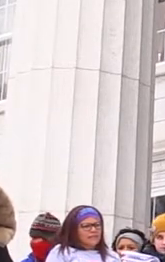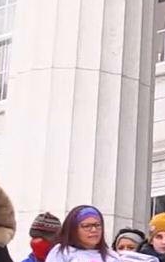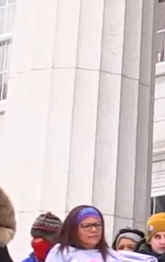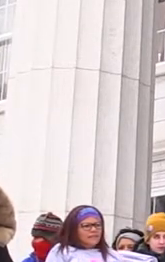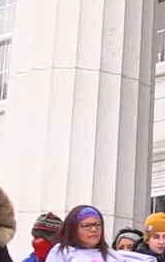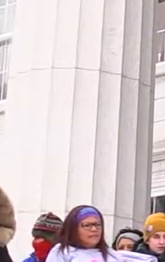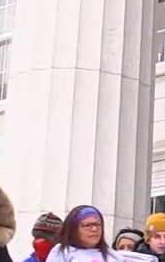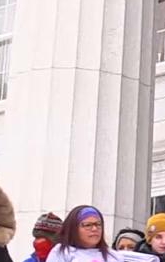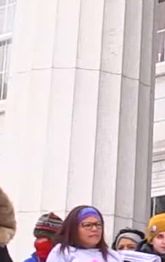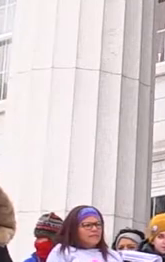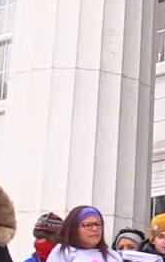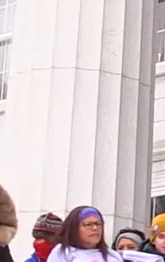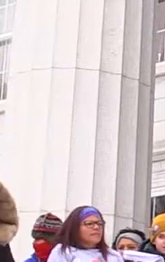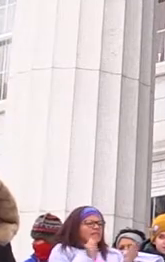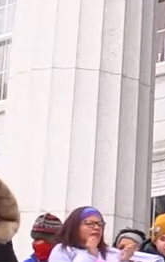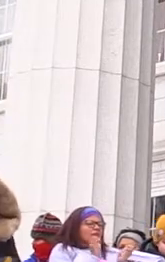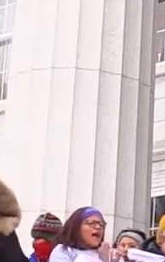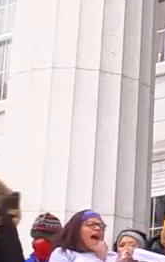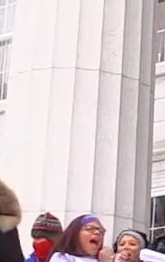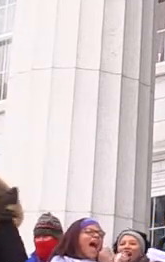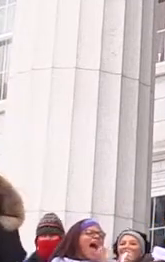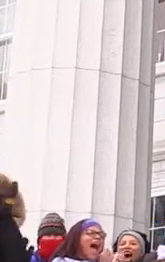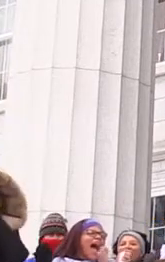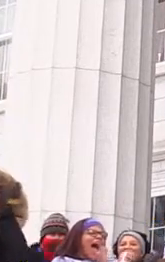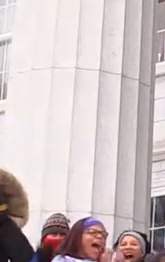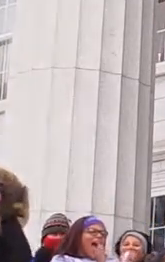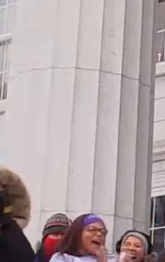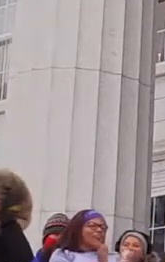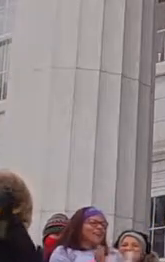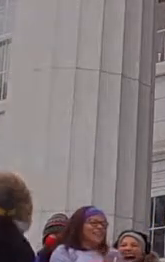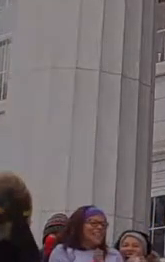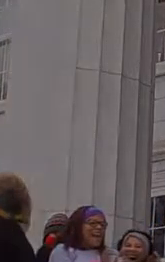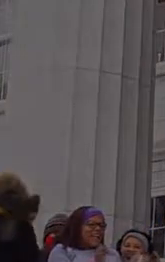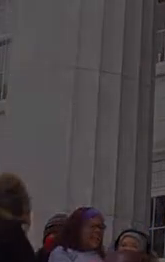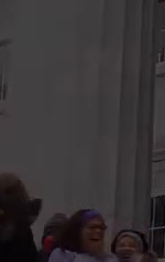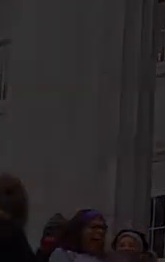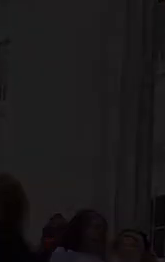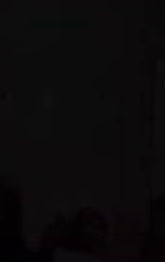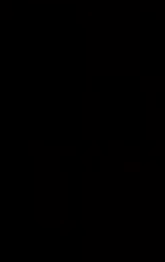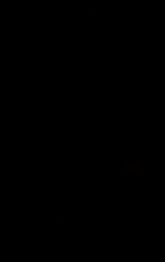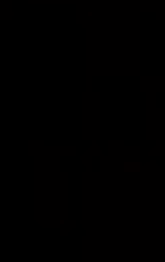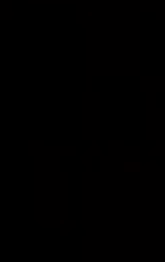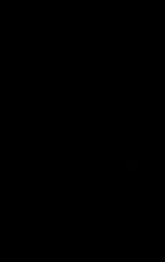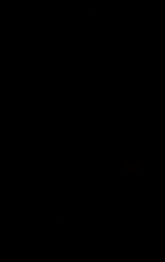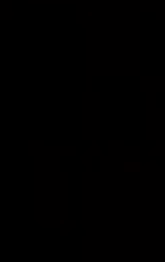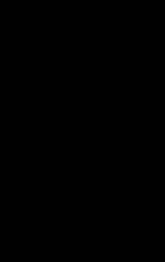you for having me today. I love you all just the way you are.